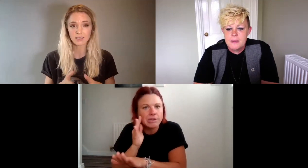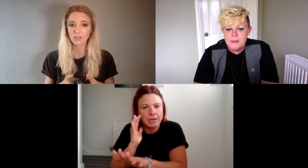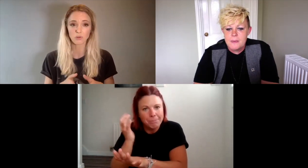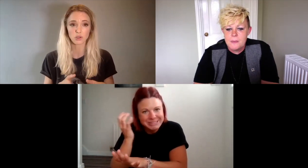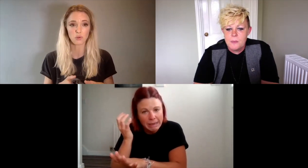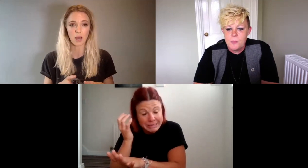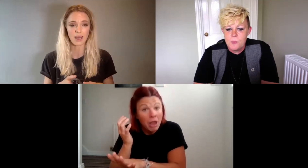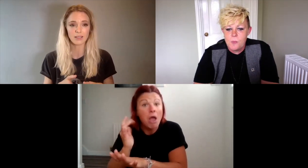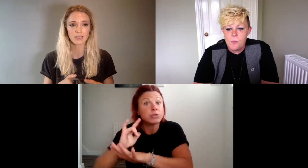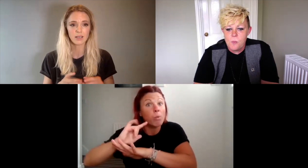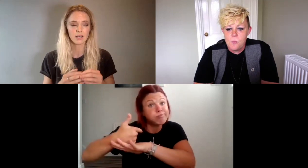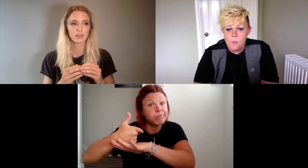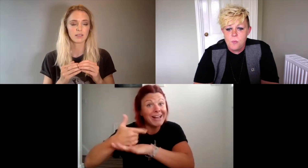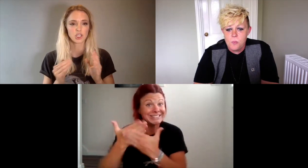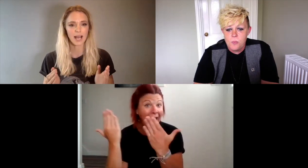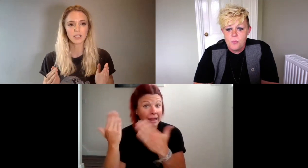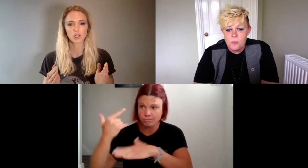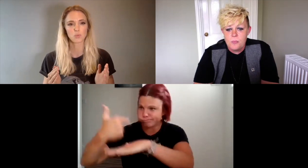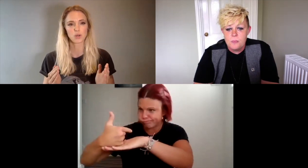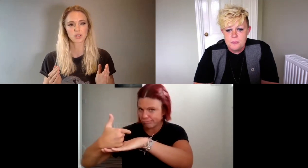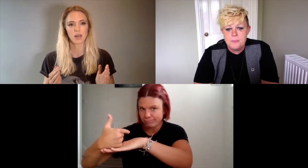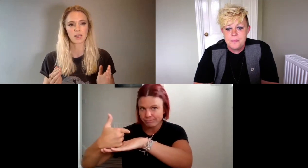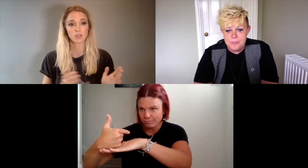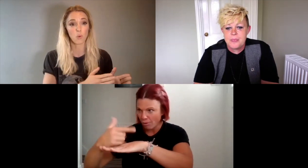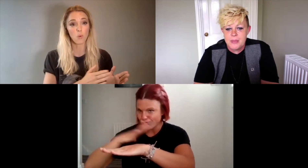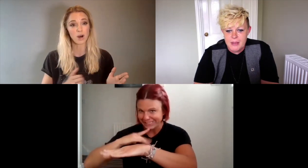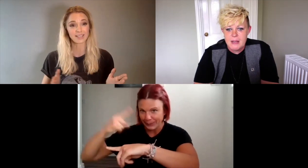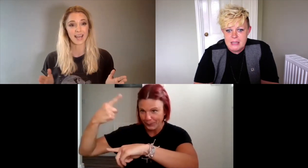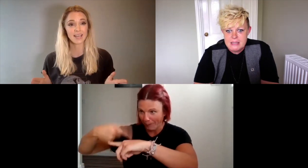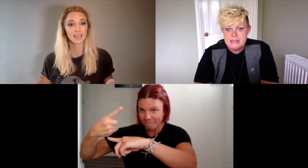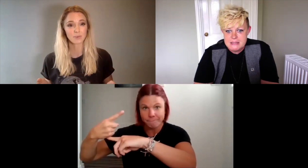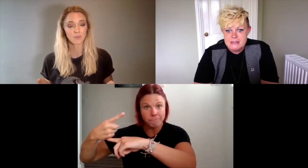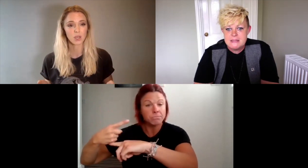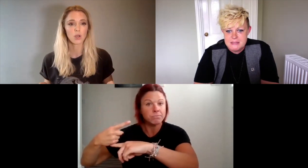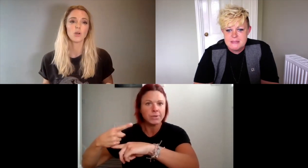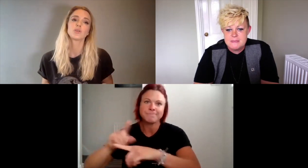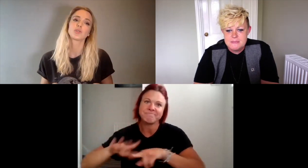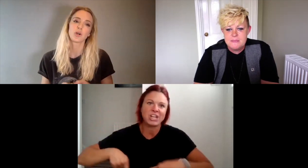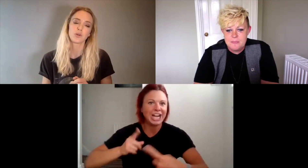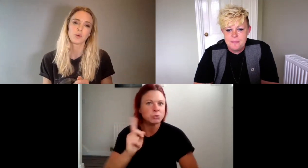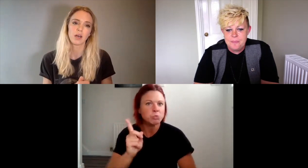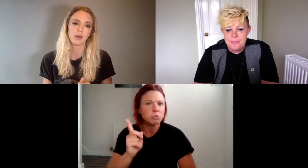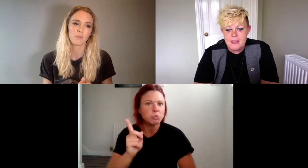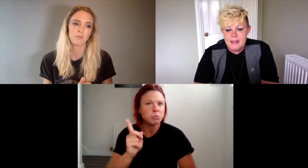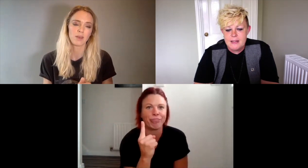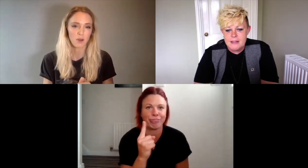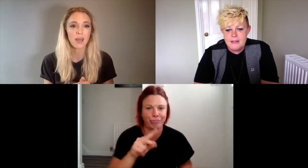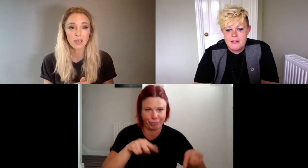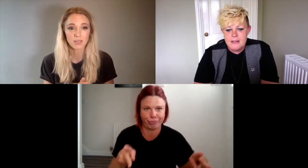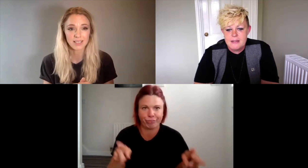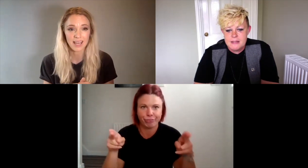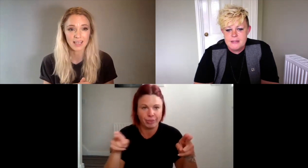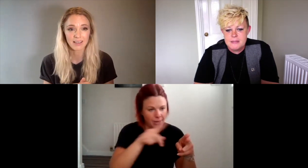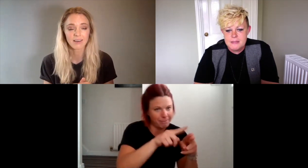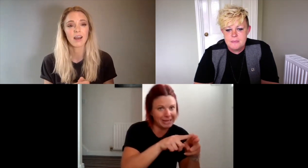day, it didn't go too bad. The challenge was that it's all one take. So if I make